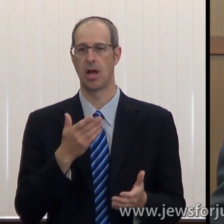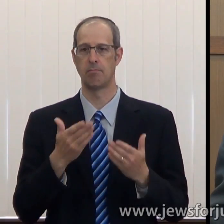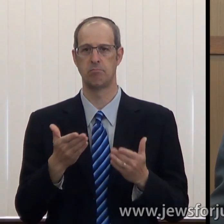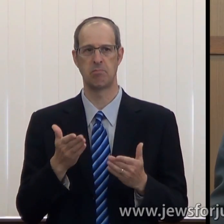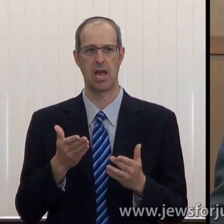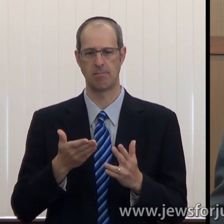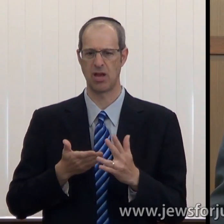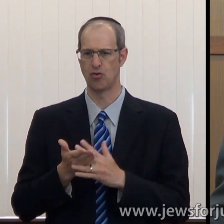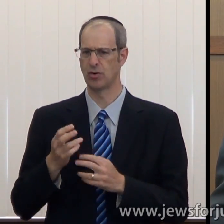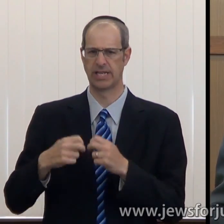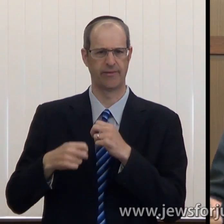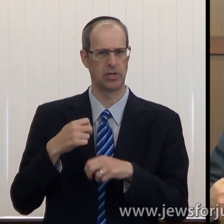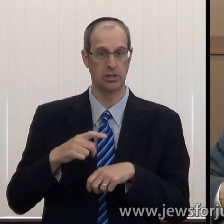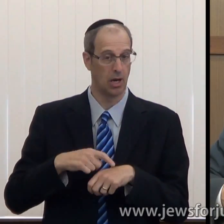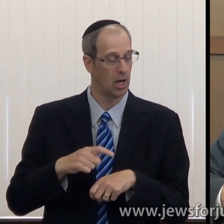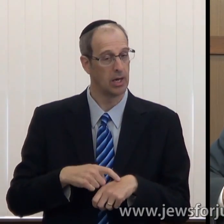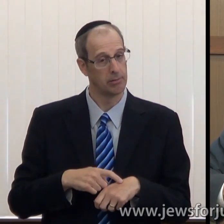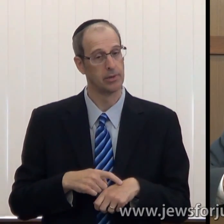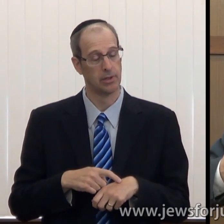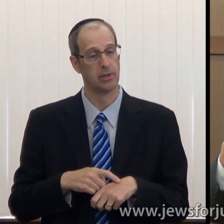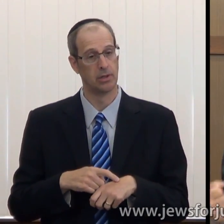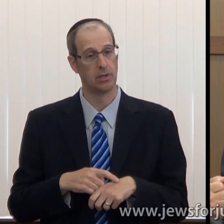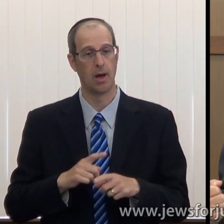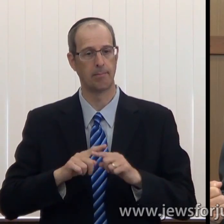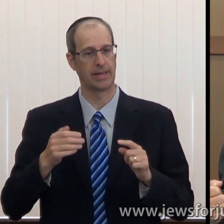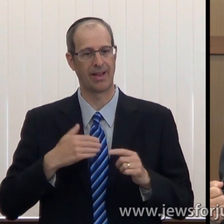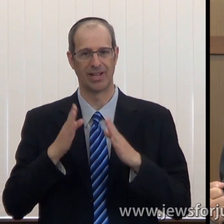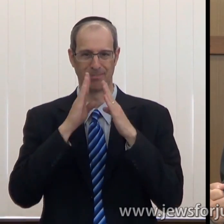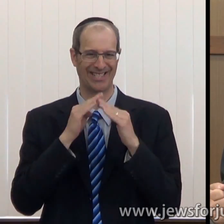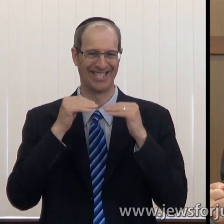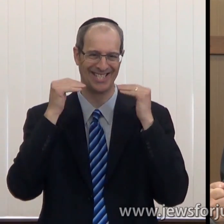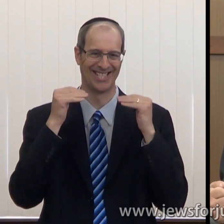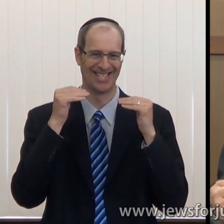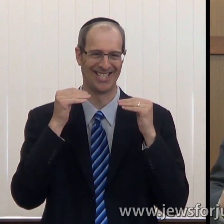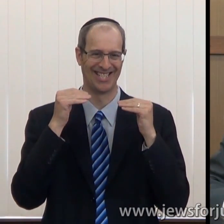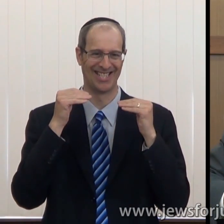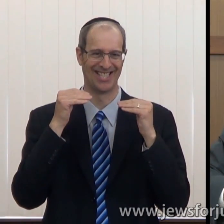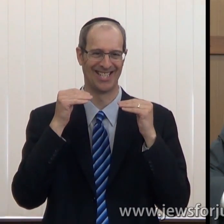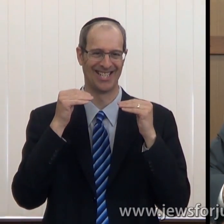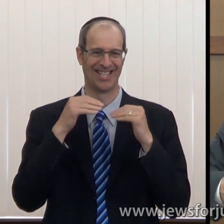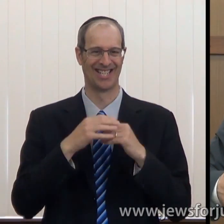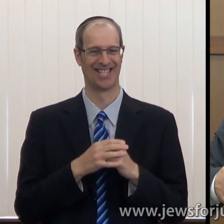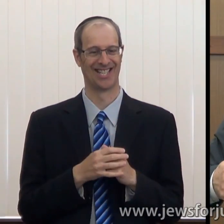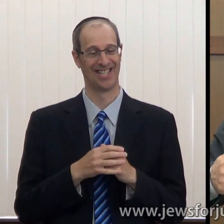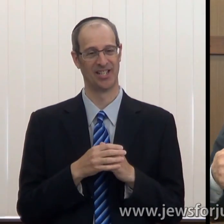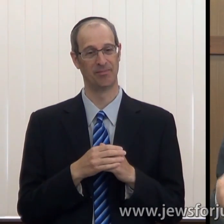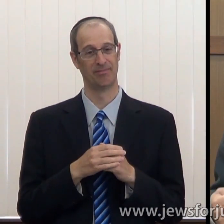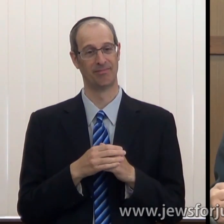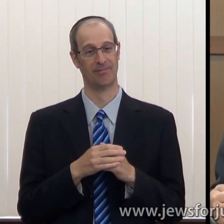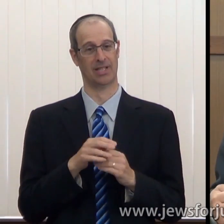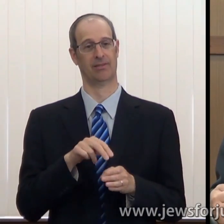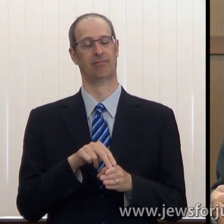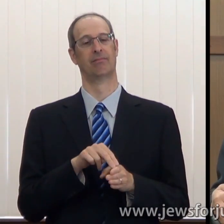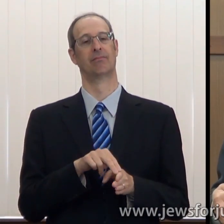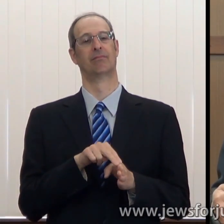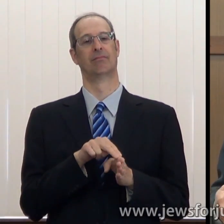very difficult times, but they have a smile on their face, and they stand up